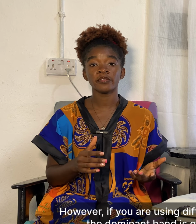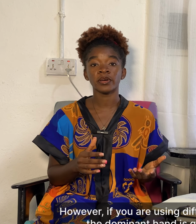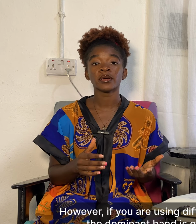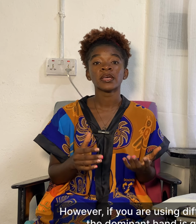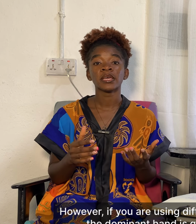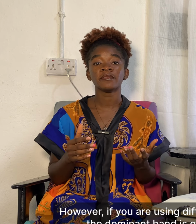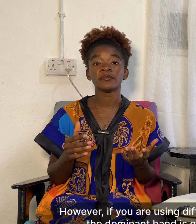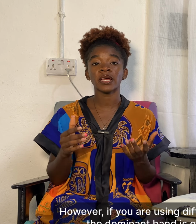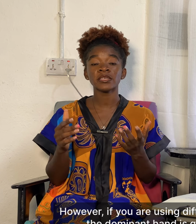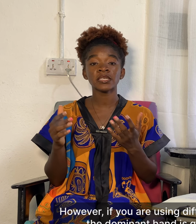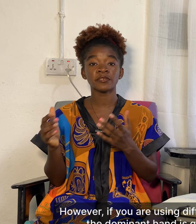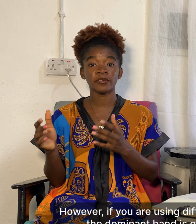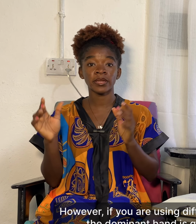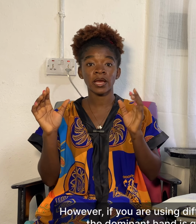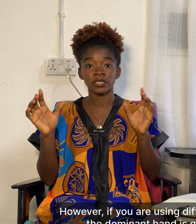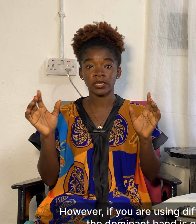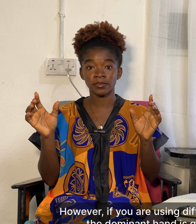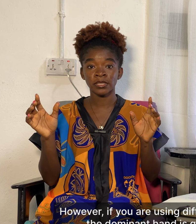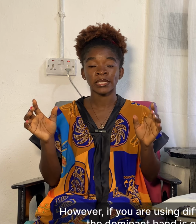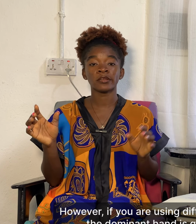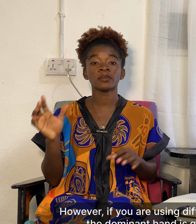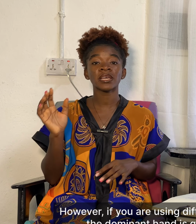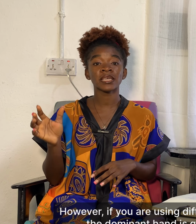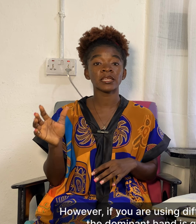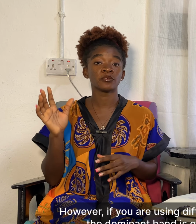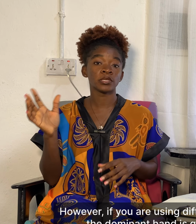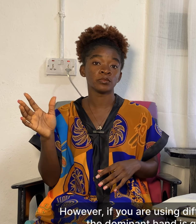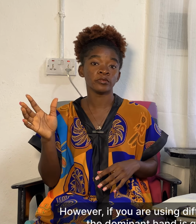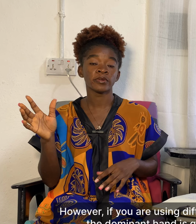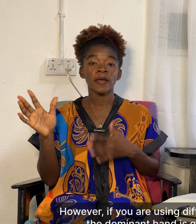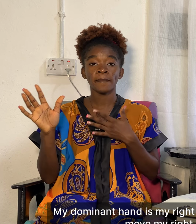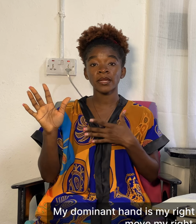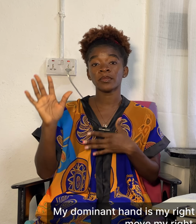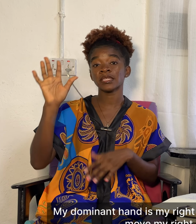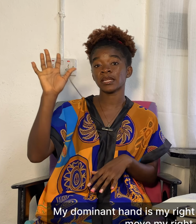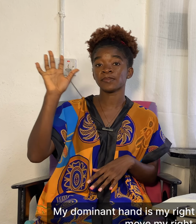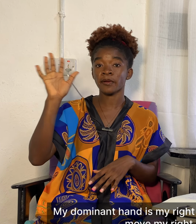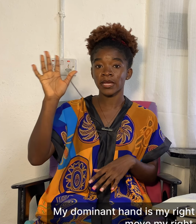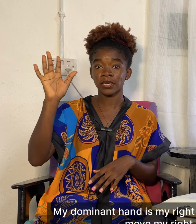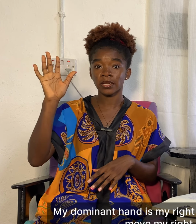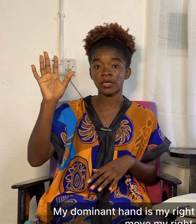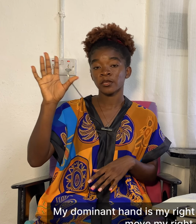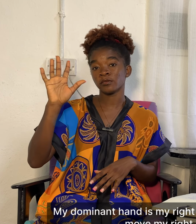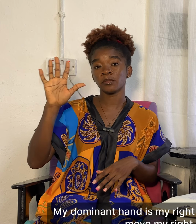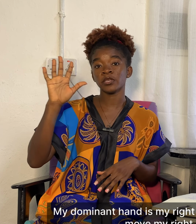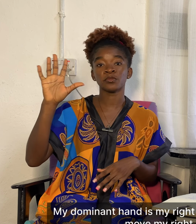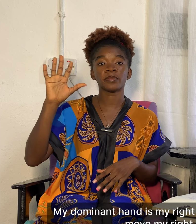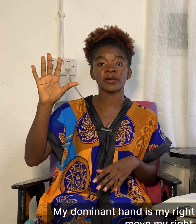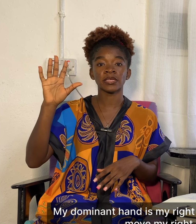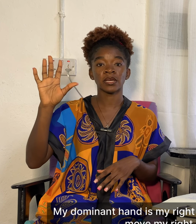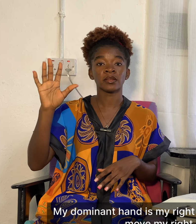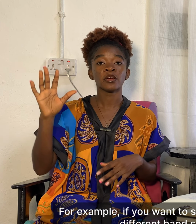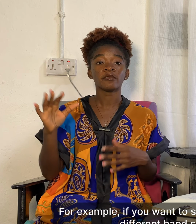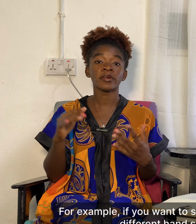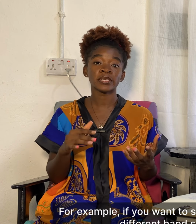However, if they are using different hand shapes, the dominant hand is going to move. My dominant hand is my right hand, so I'm going to move my right hand. For example,